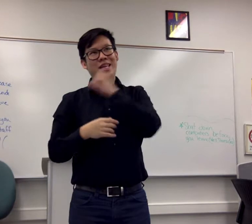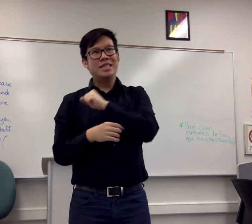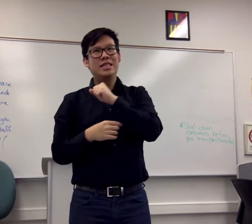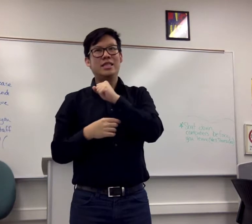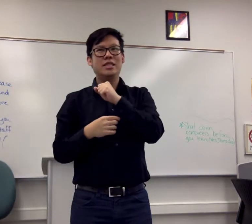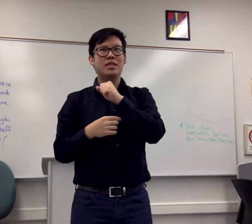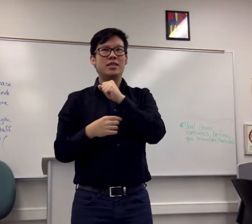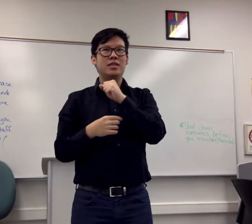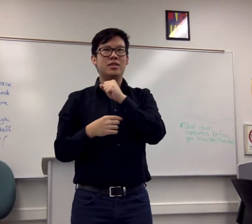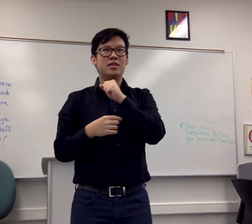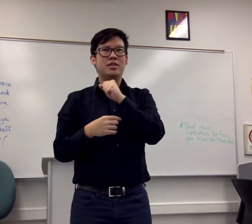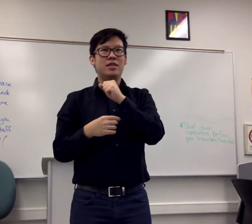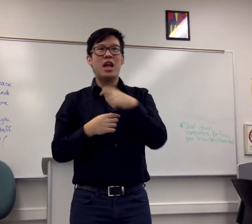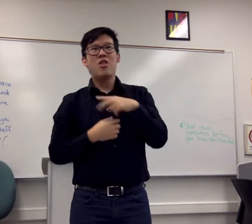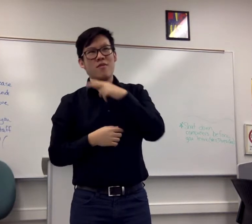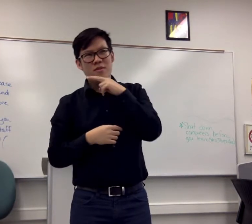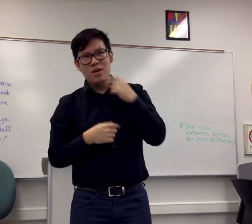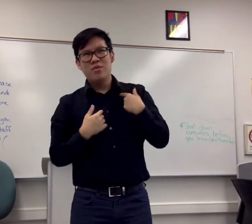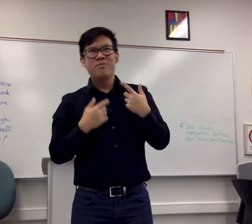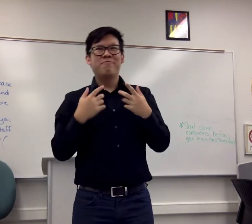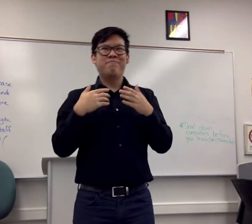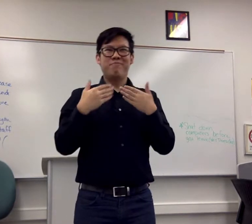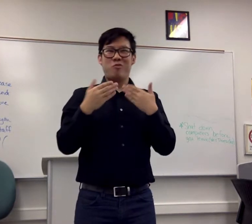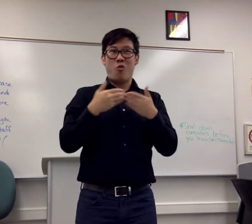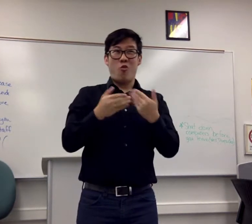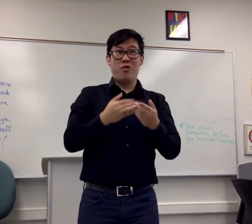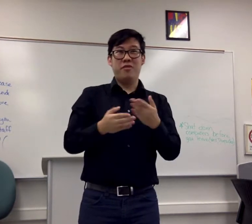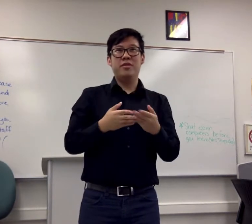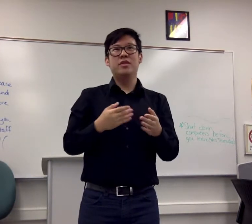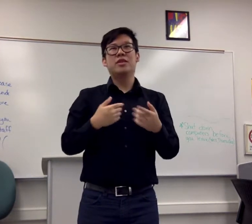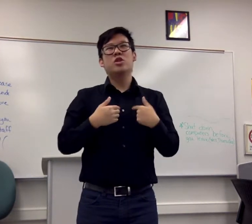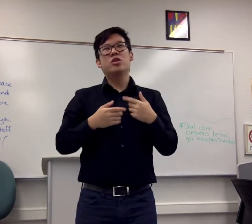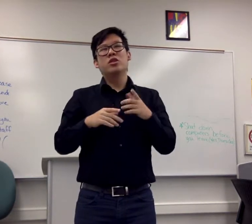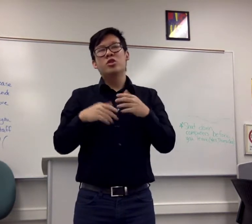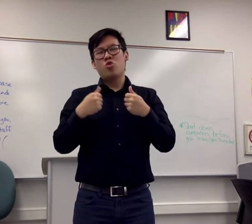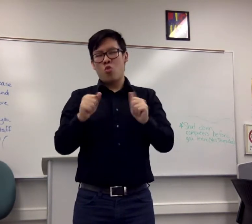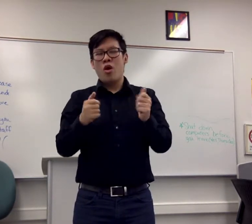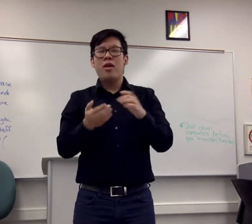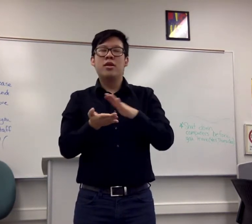it's very bare bones, you know? You're putting it in the nicest way.